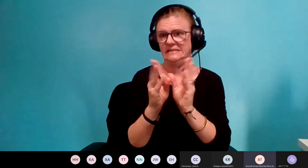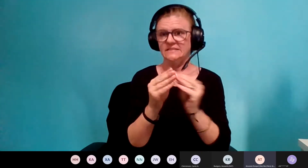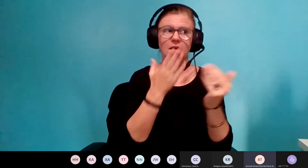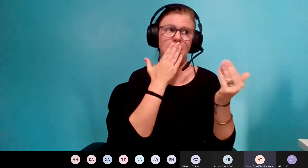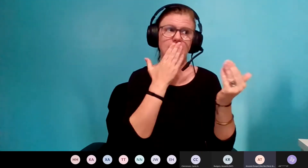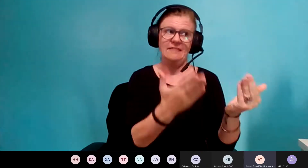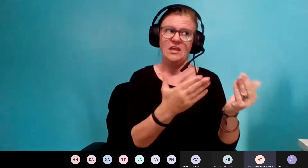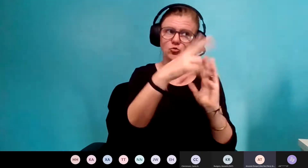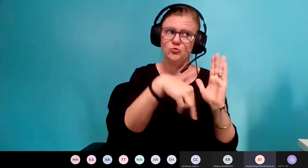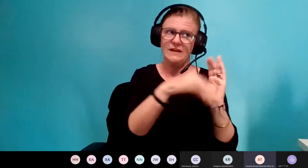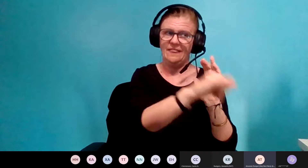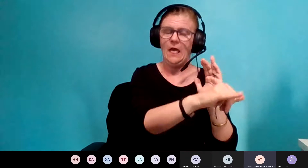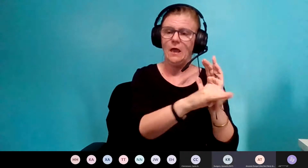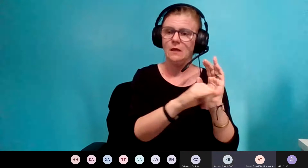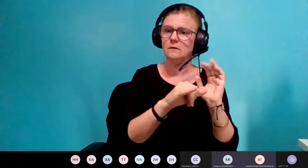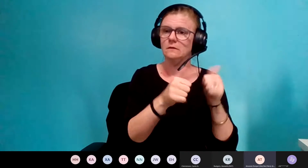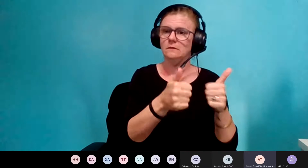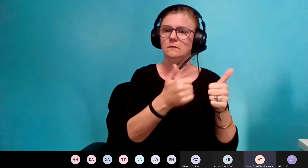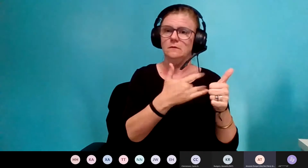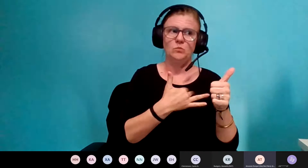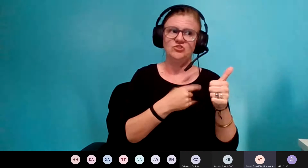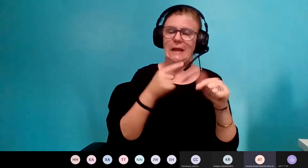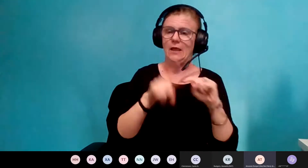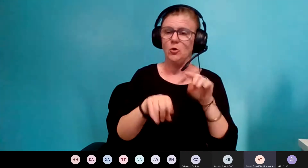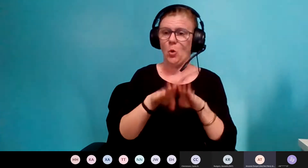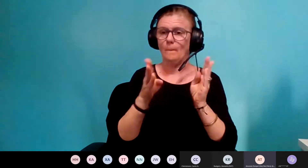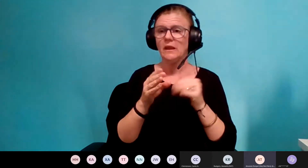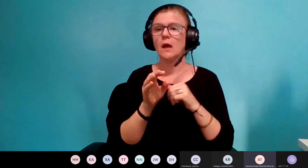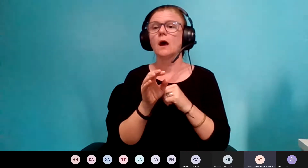thanks for doing that while I couldn't unmute.